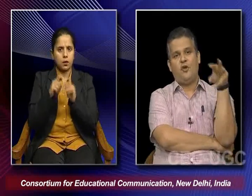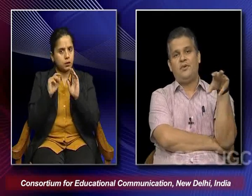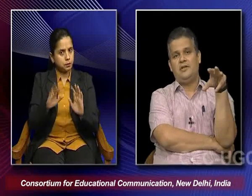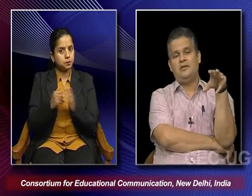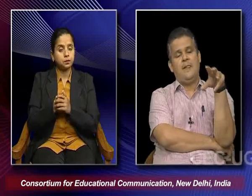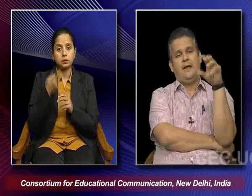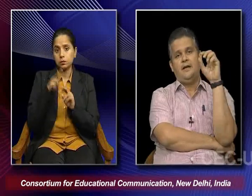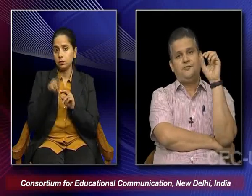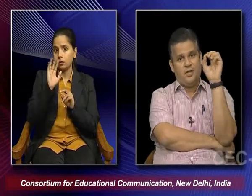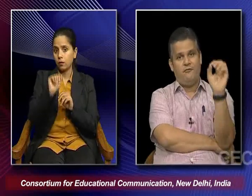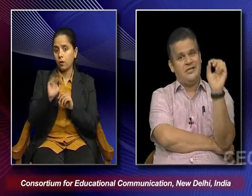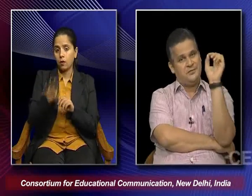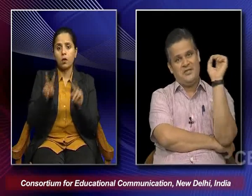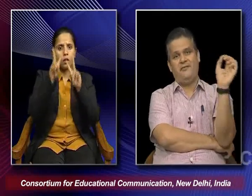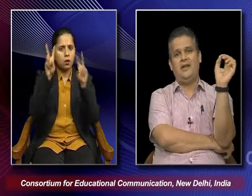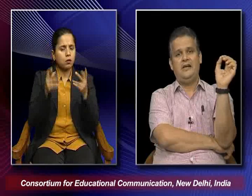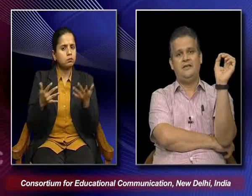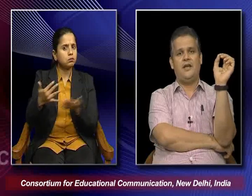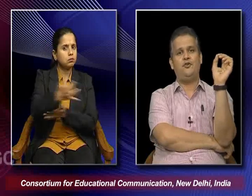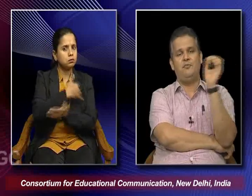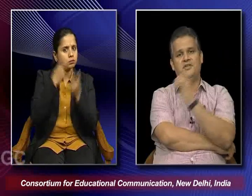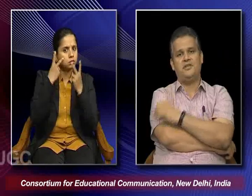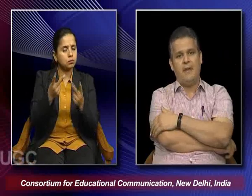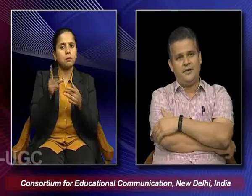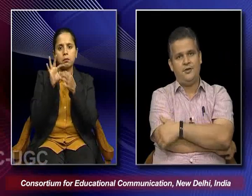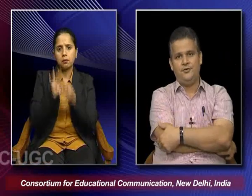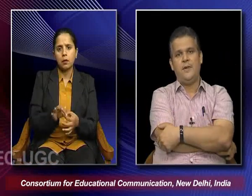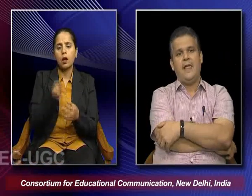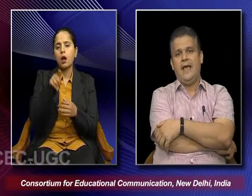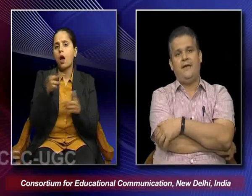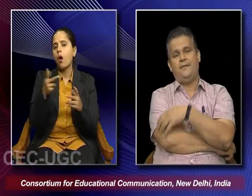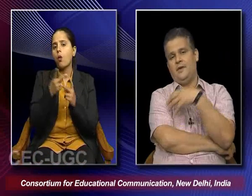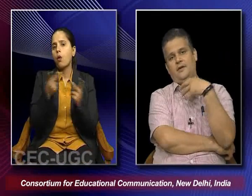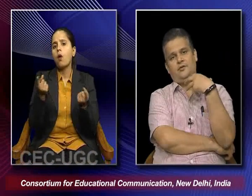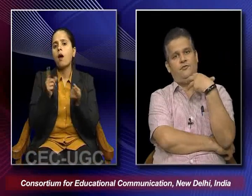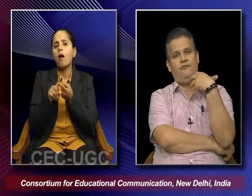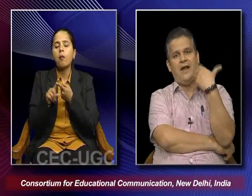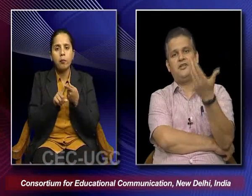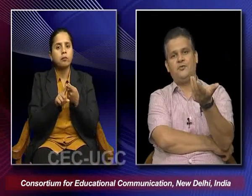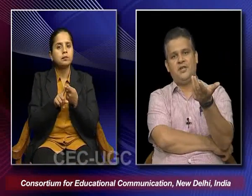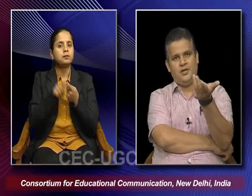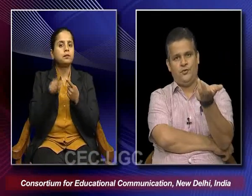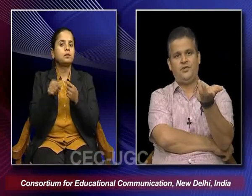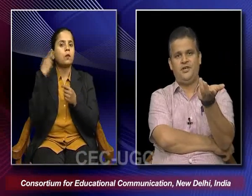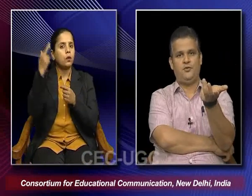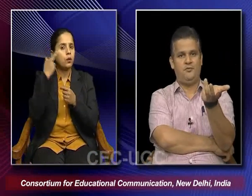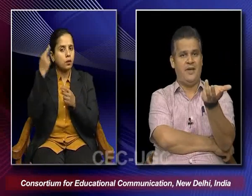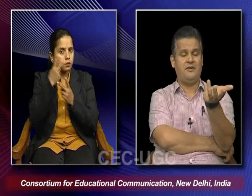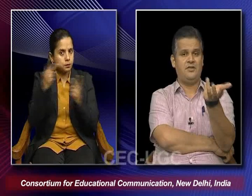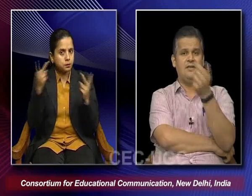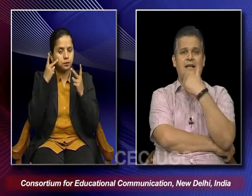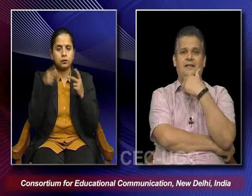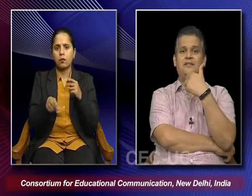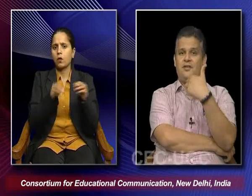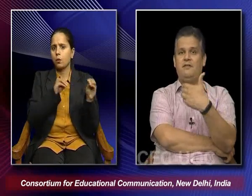have topical surveys specifically designed to measure the magnitude and the factors which are associated with